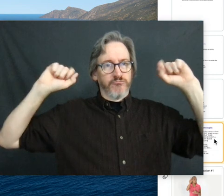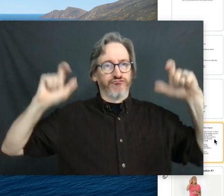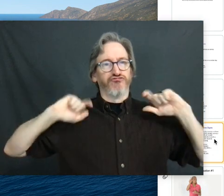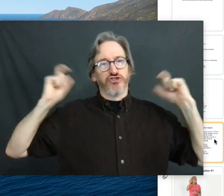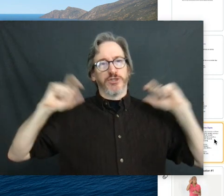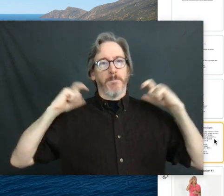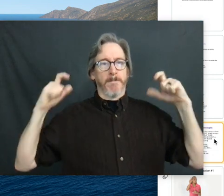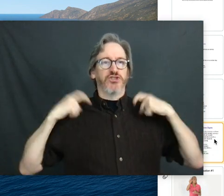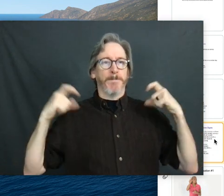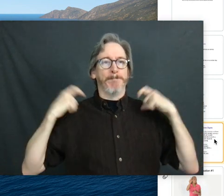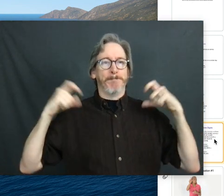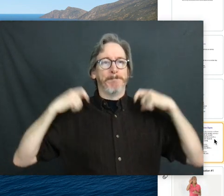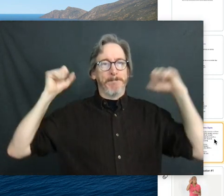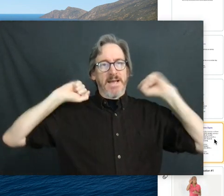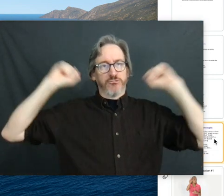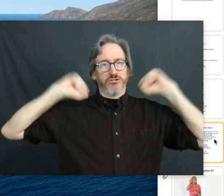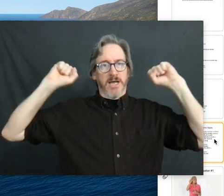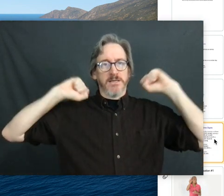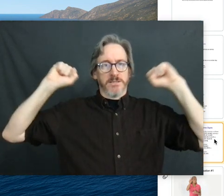Exercise.